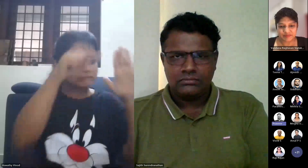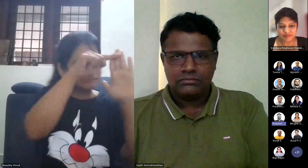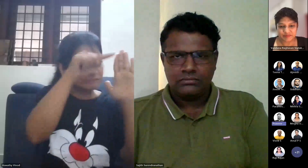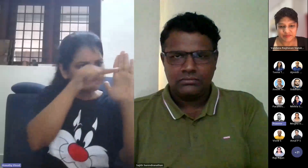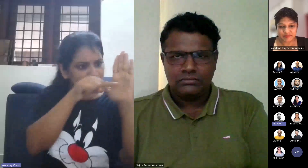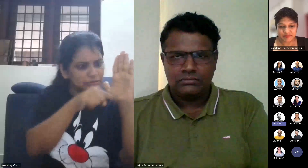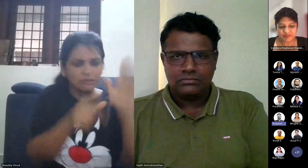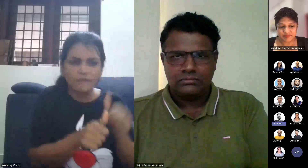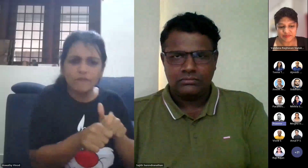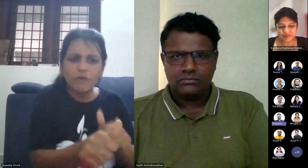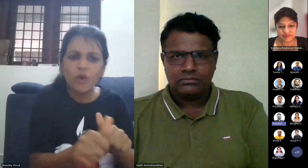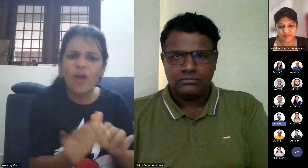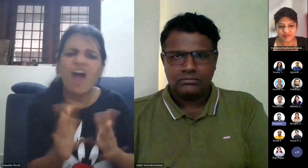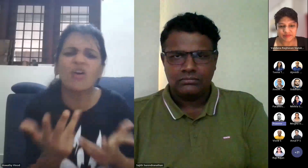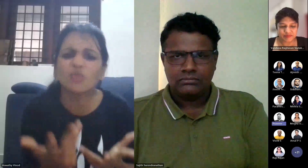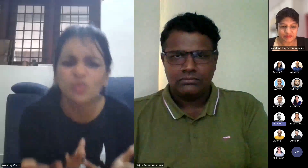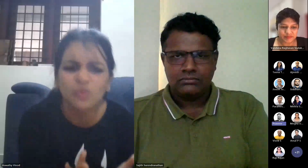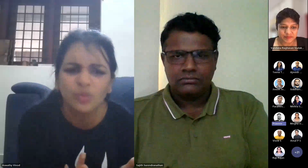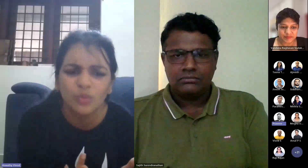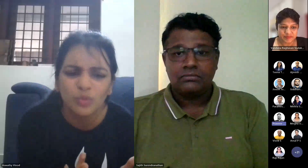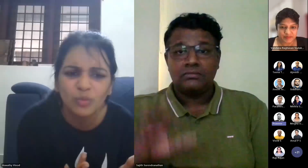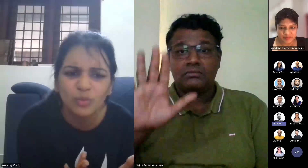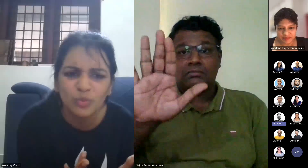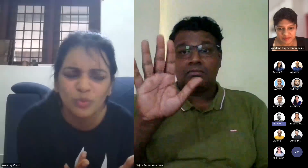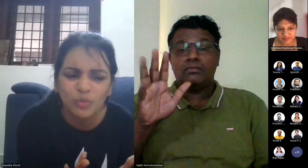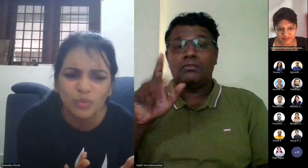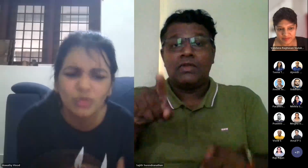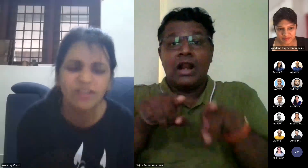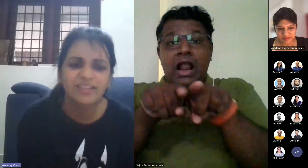in design domain to increase that empathy behavior?